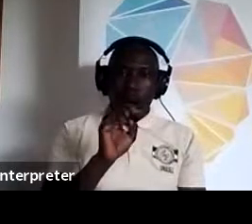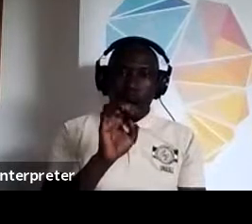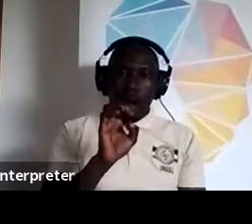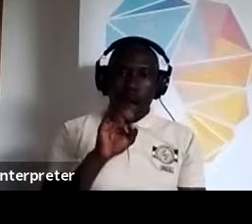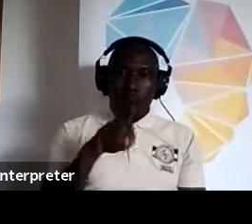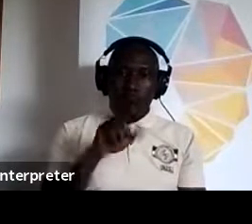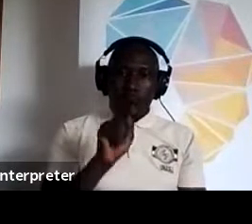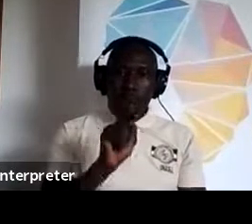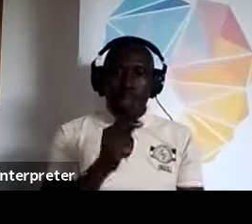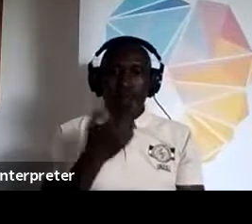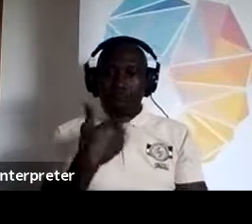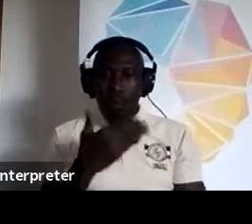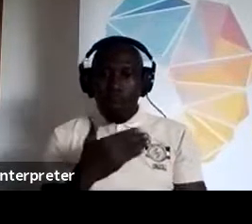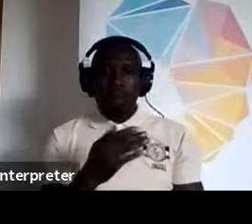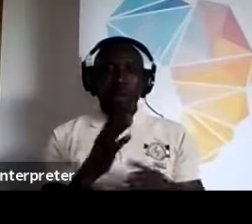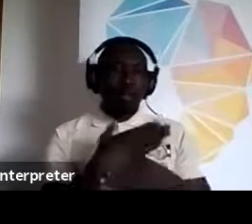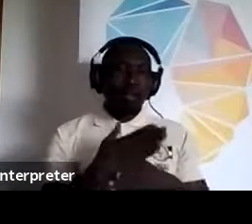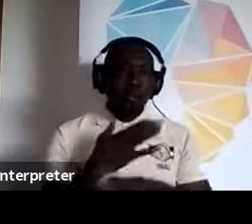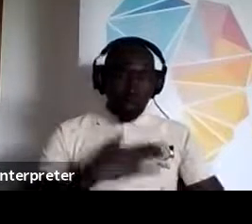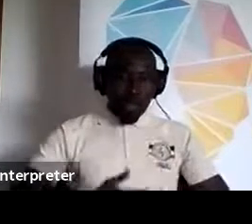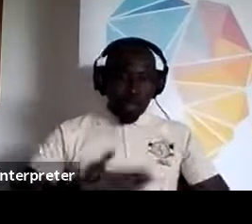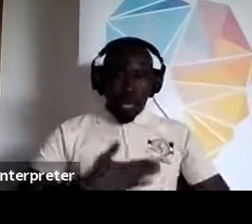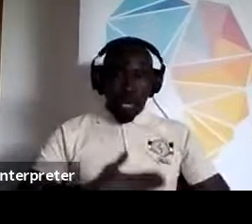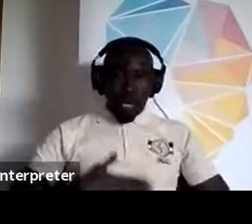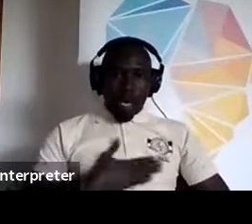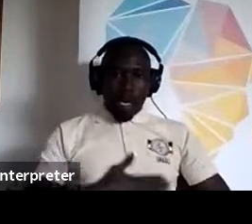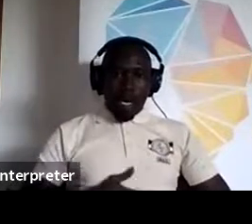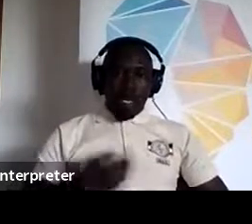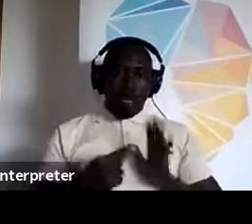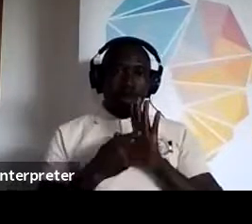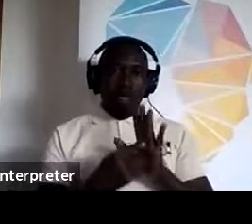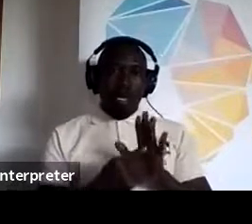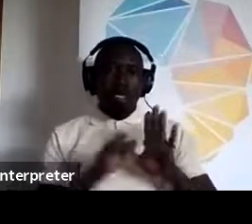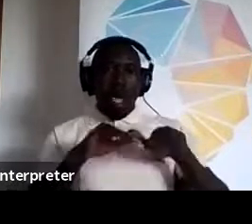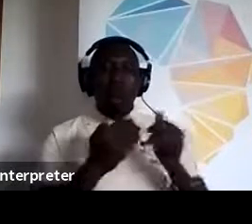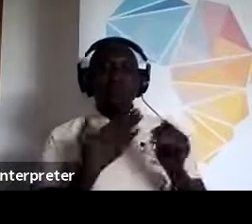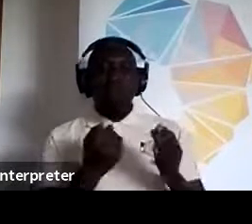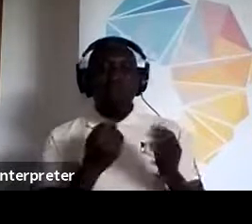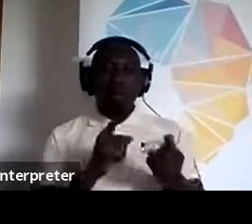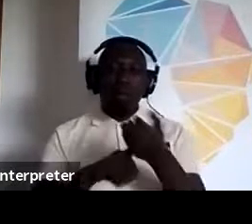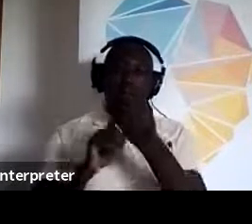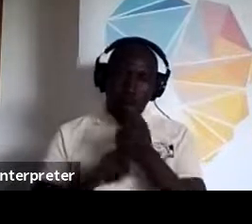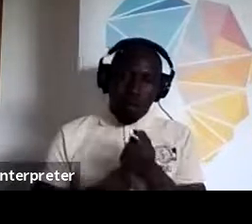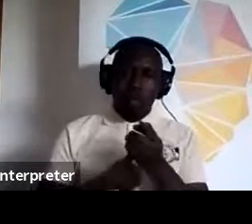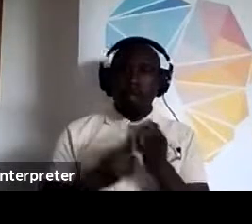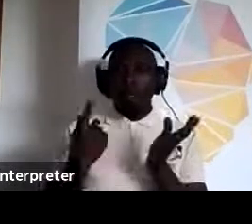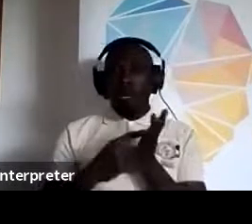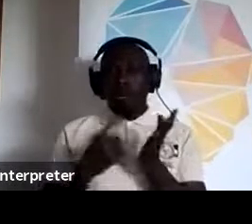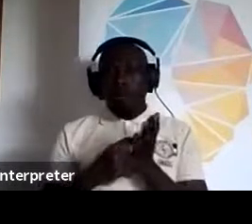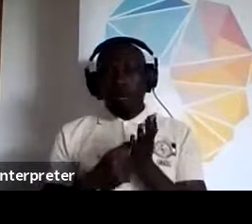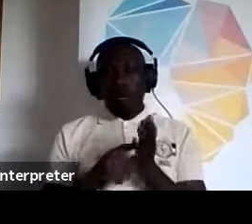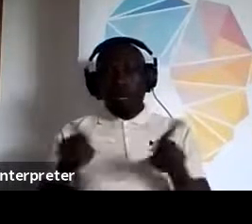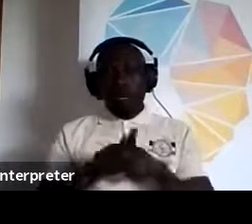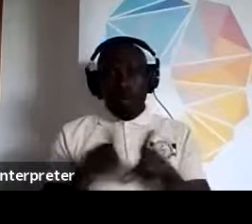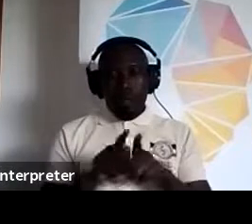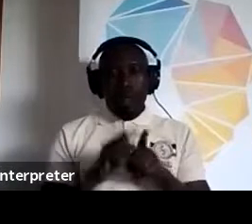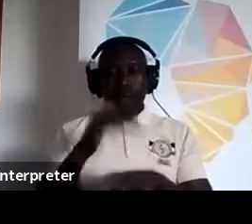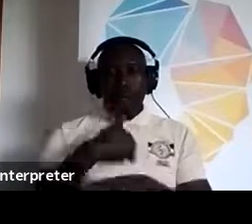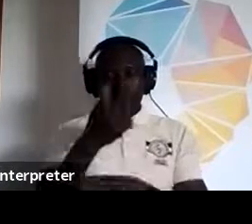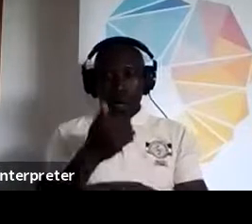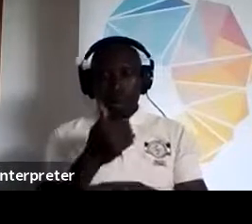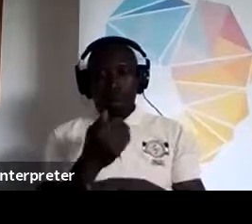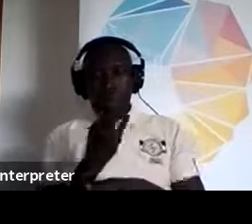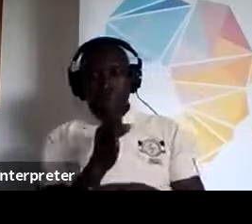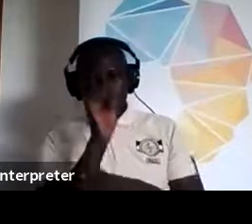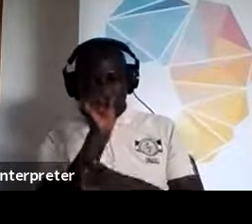say, this is what we want to do to benefit a certain population of people of Uganda? And there, if we convince